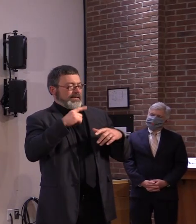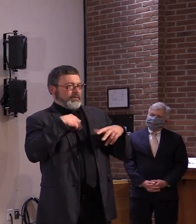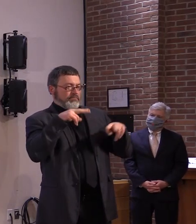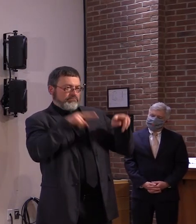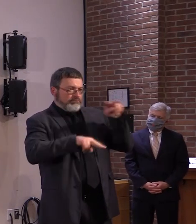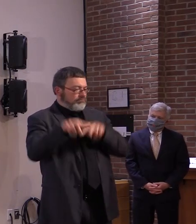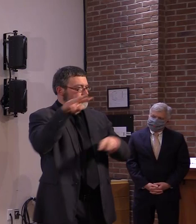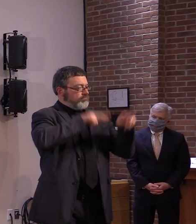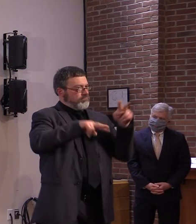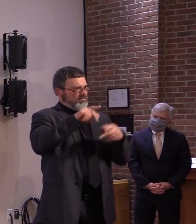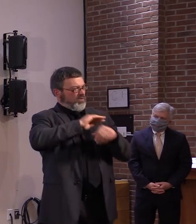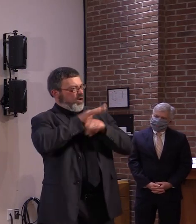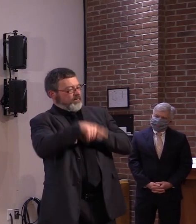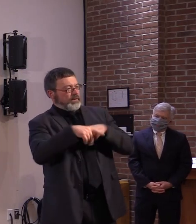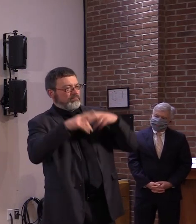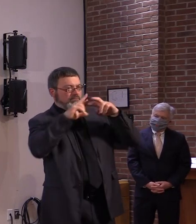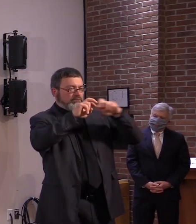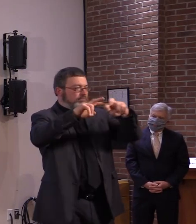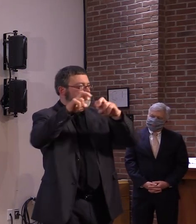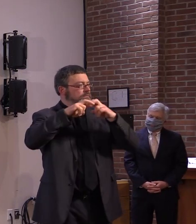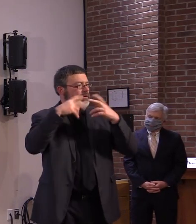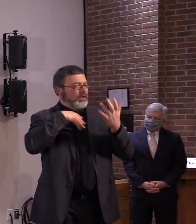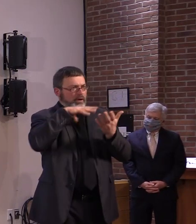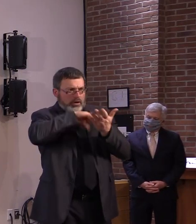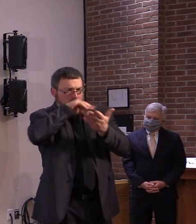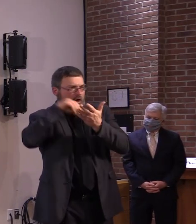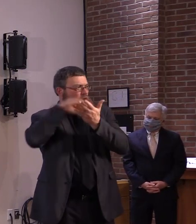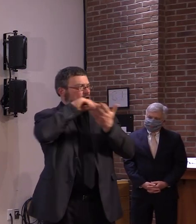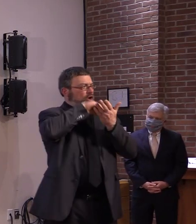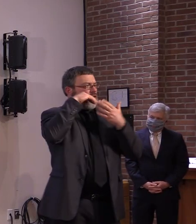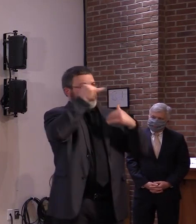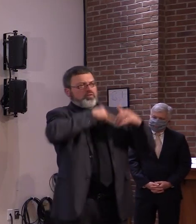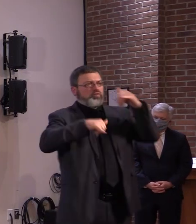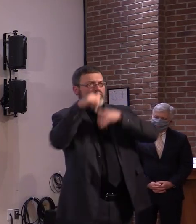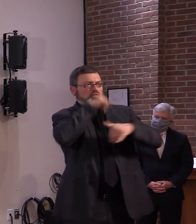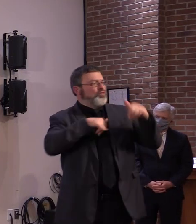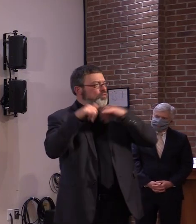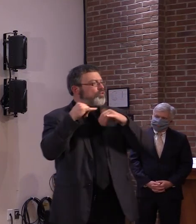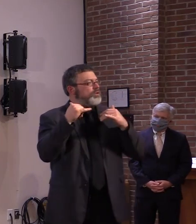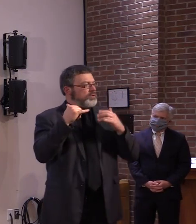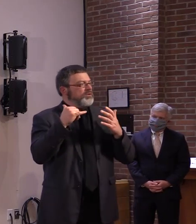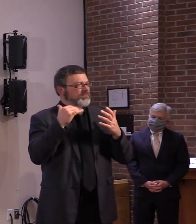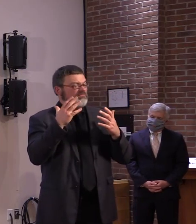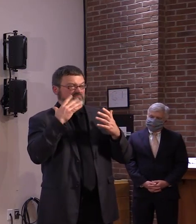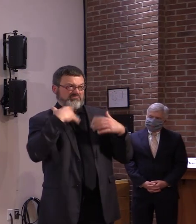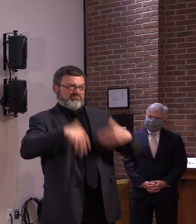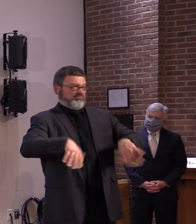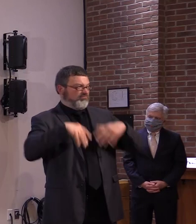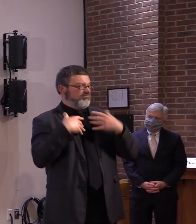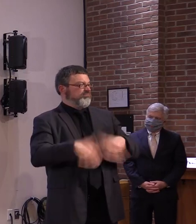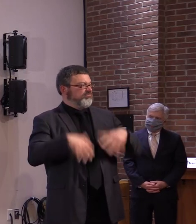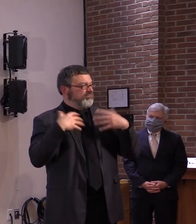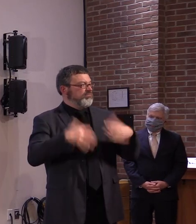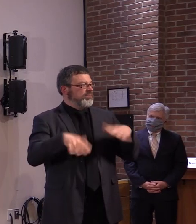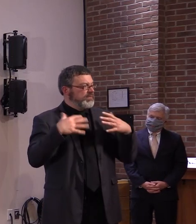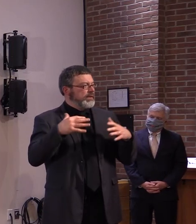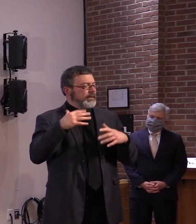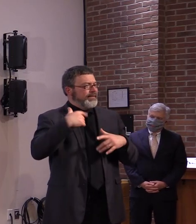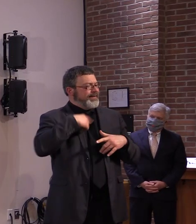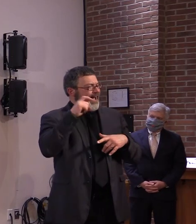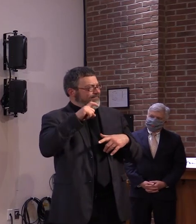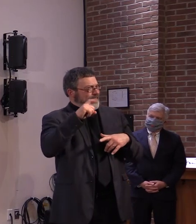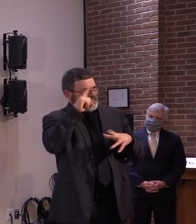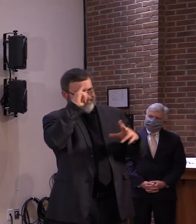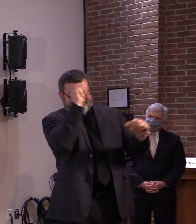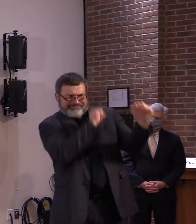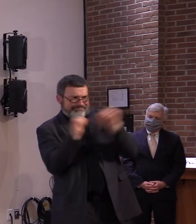8 months, and we've done things differently. We've been able to do things more strategically. And Vermonters have done a